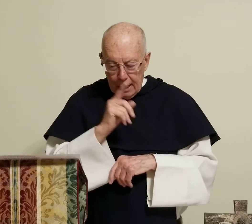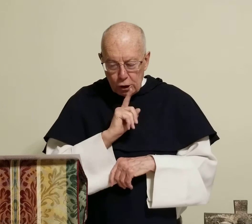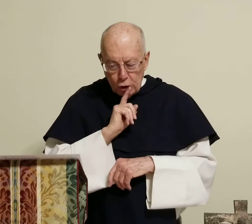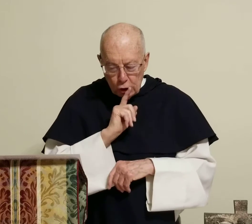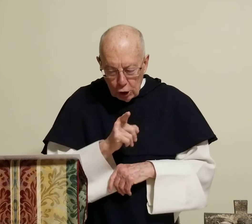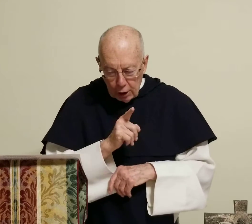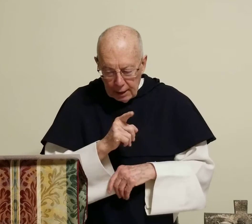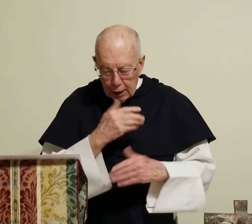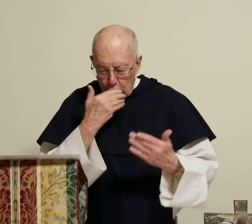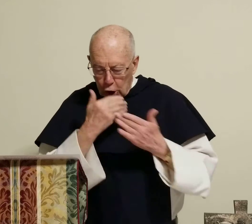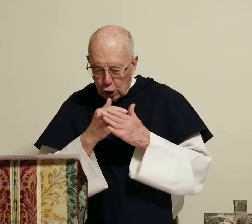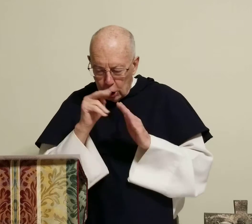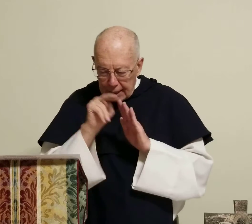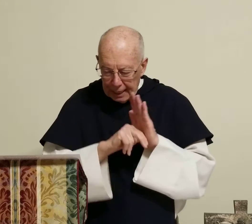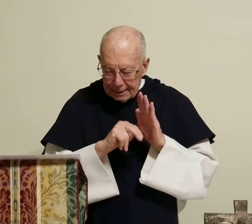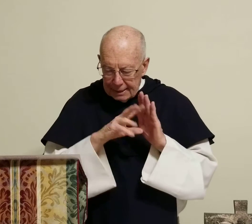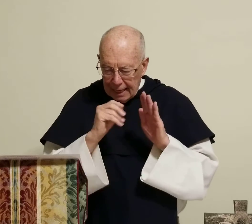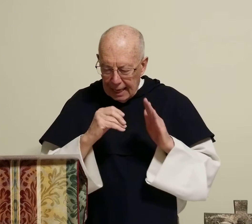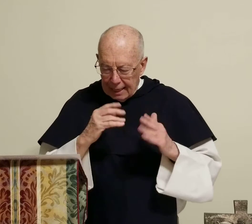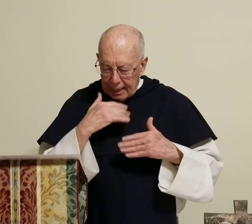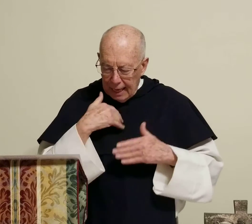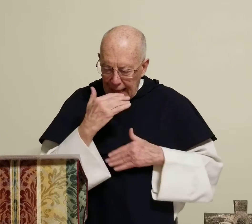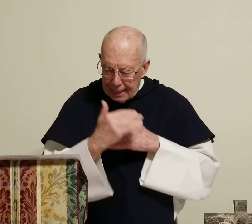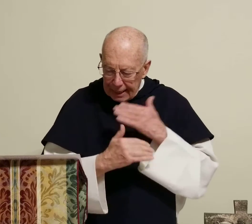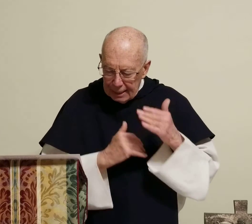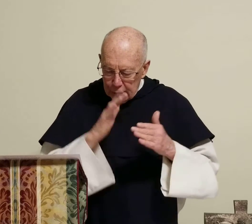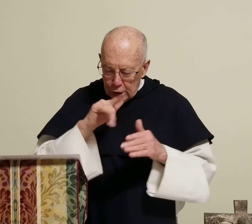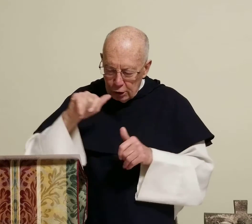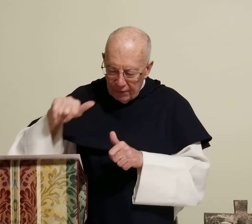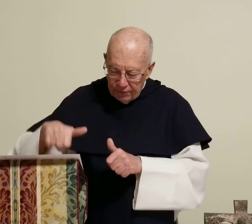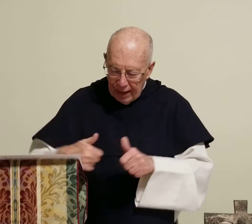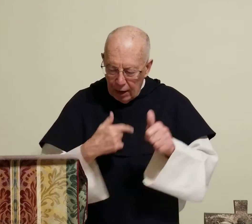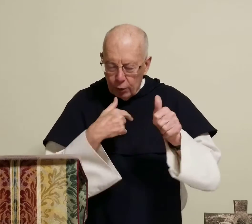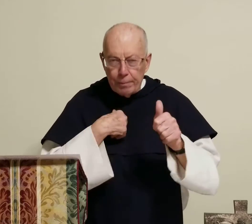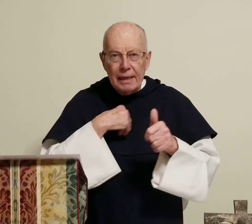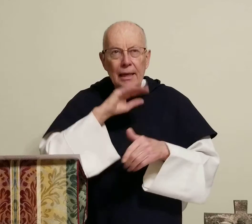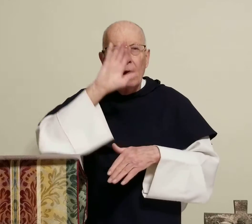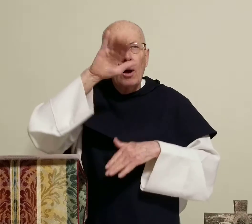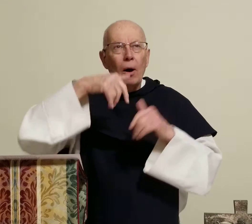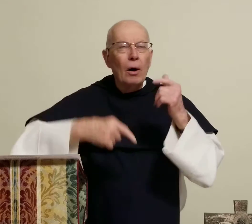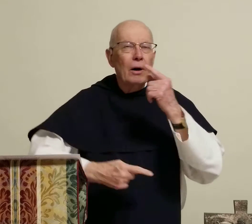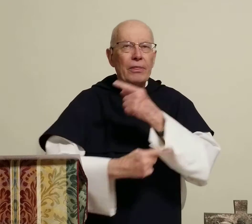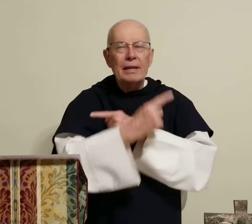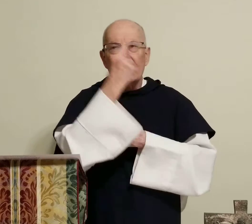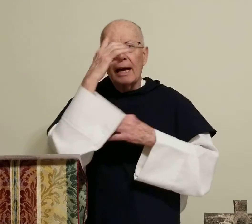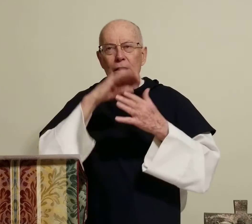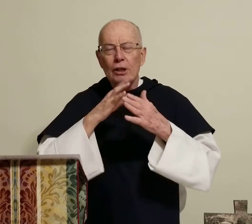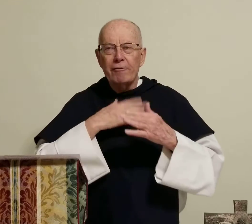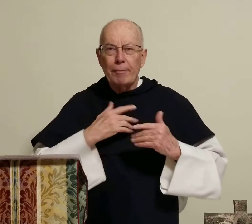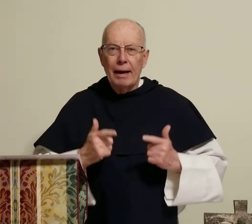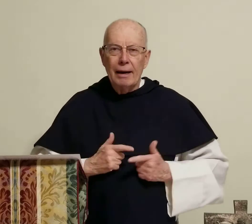as goodness and kindness that follow me all the days of my